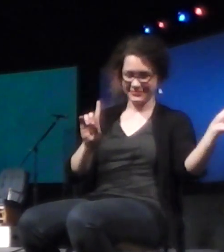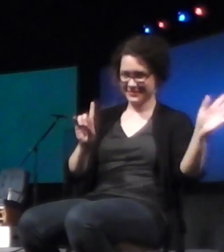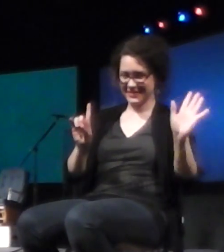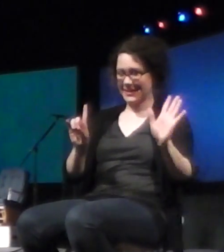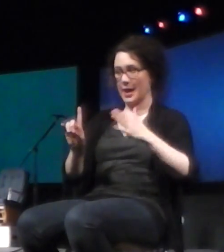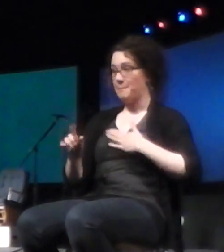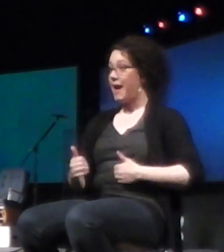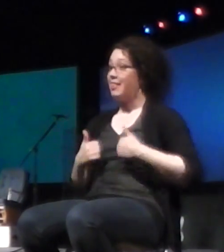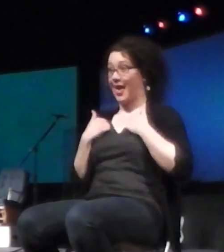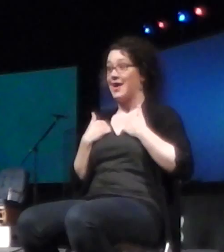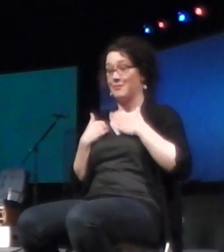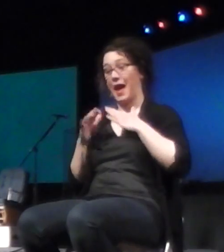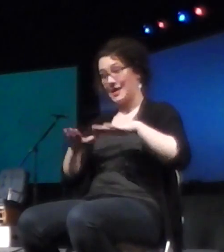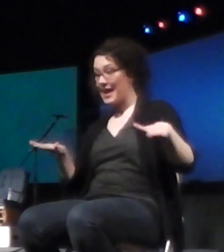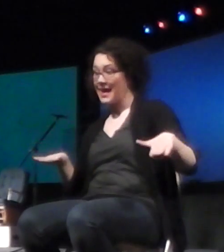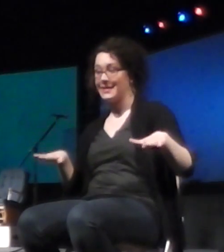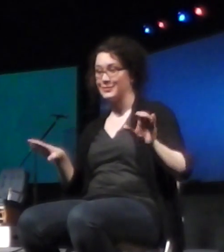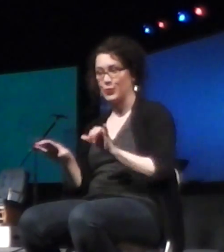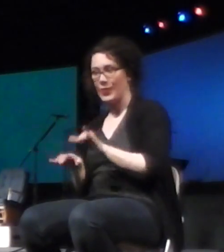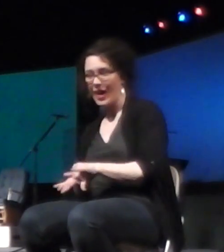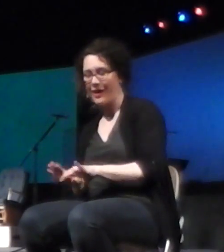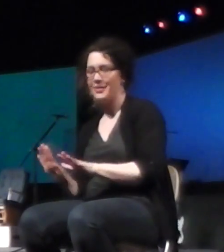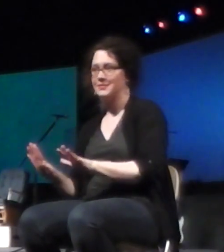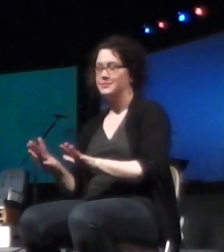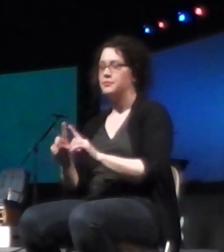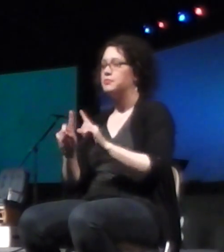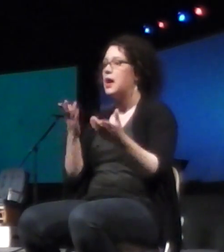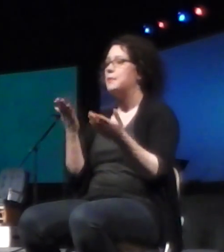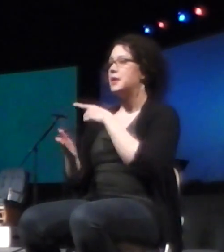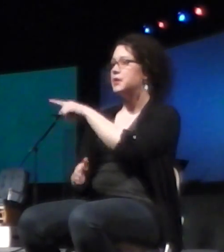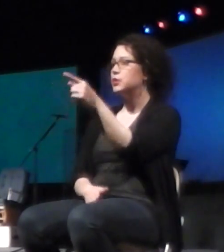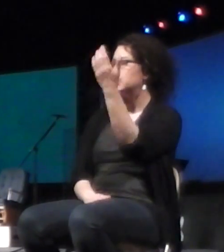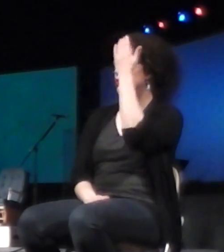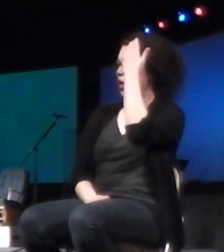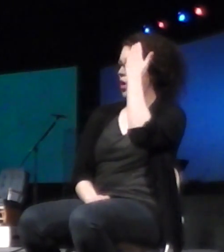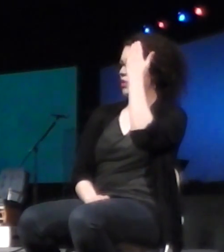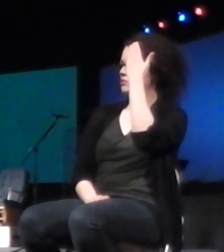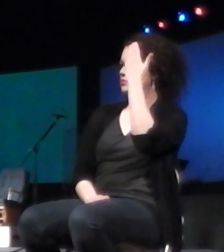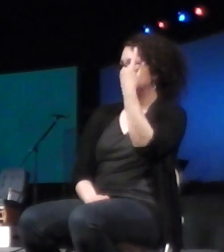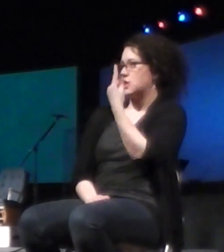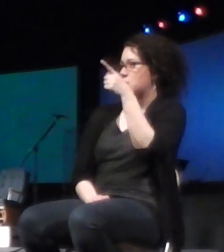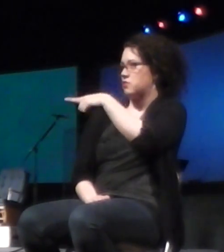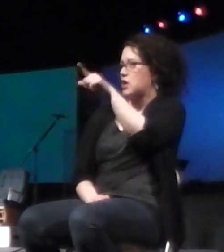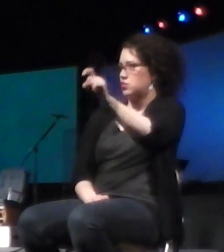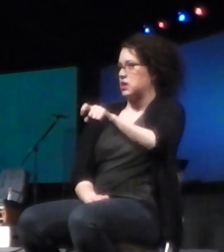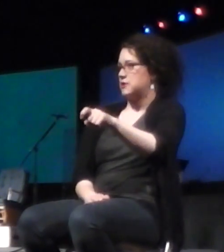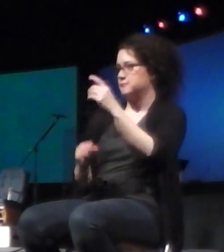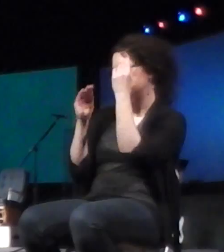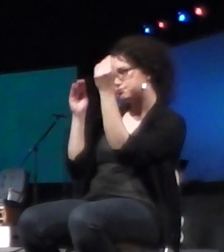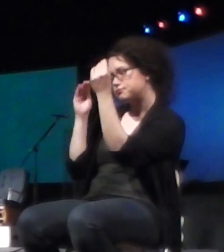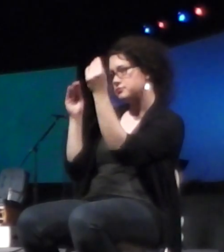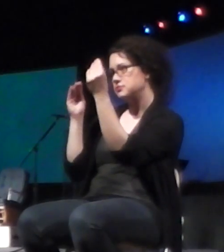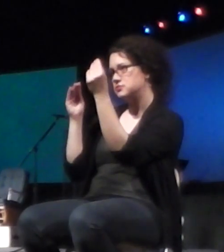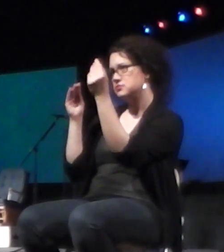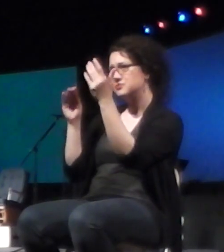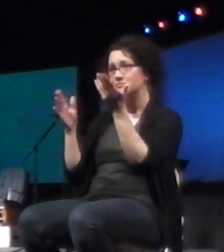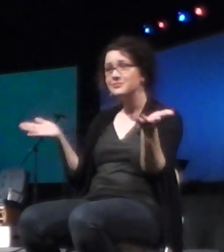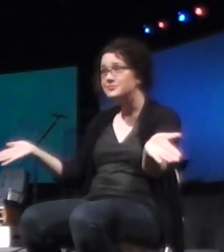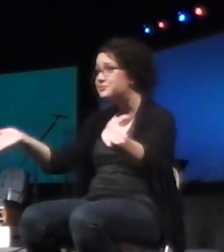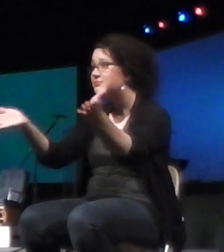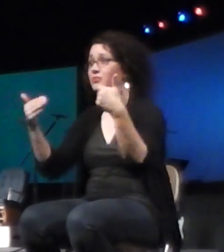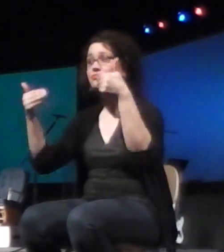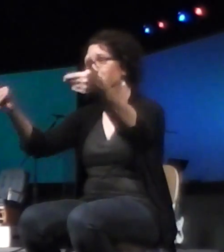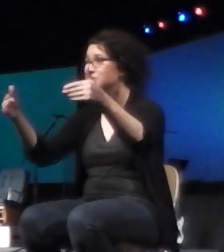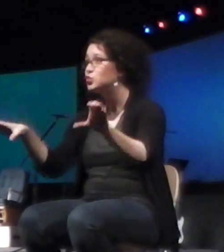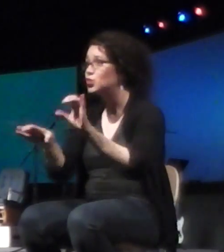That's my life. Maybe you instantly know who that person is. Here's what I would say. Go mentor them. Go